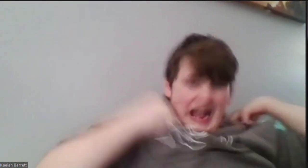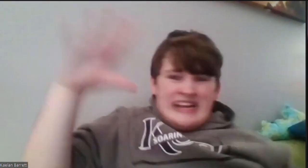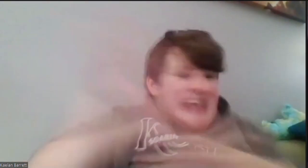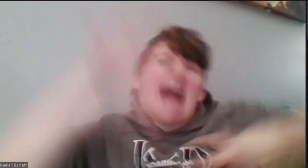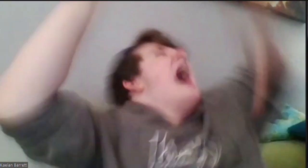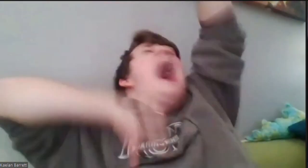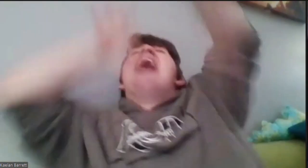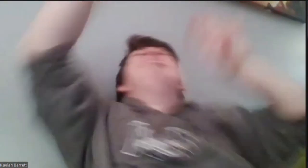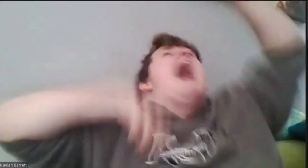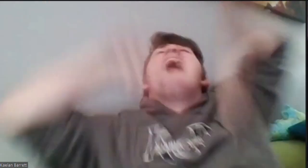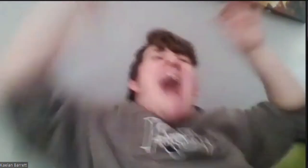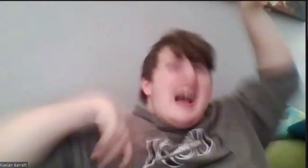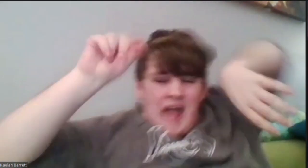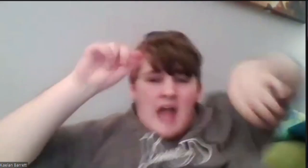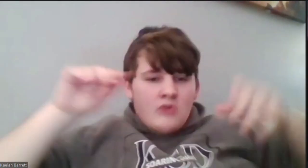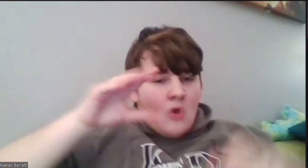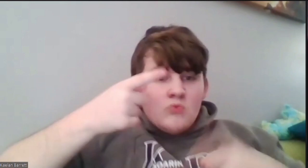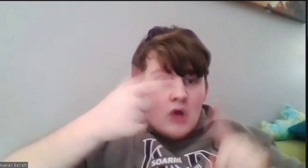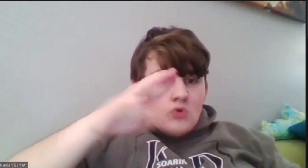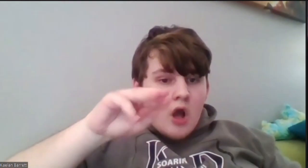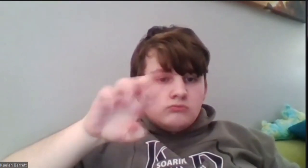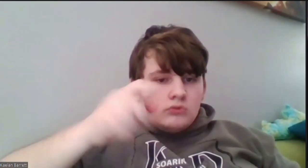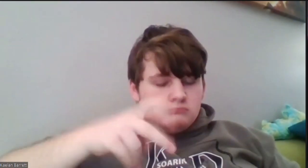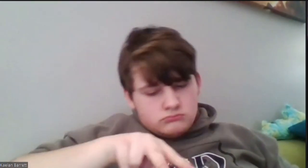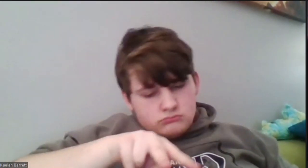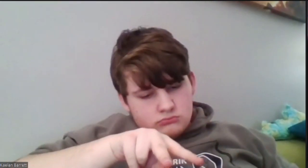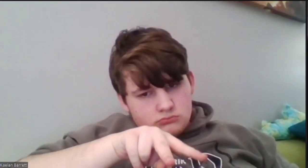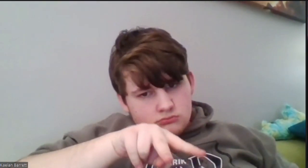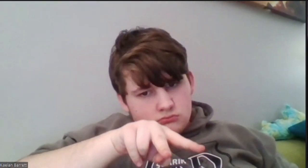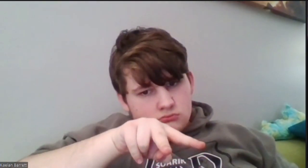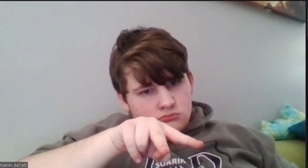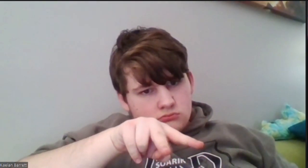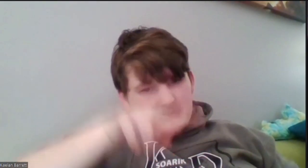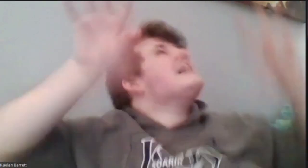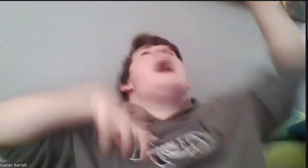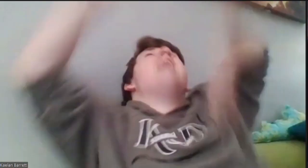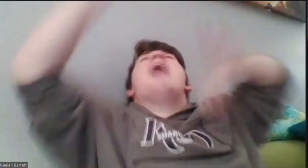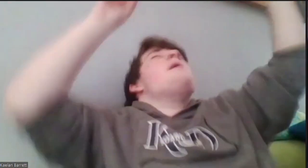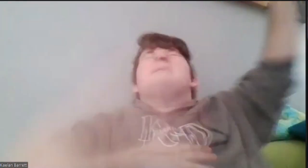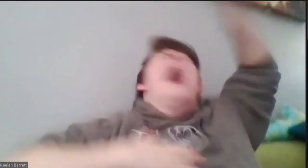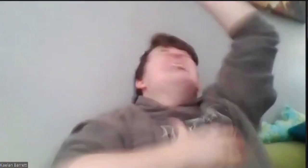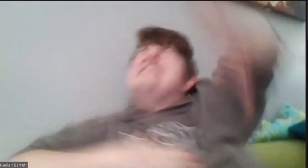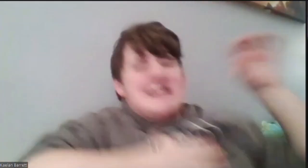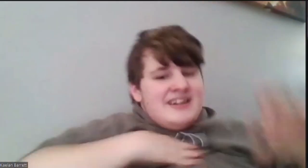It feels like there's hands grabbing at him and he's trying to get out. He's trying to pull out of the ground. But the Grim Reaper just